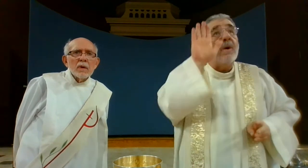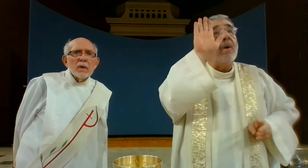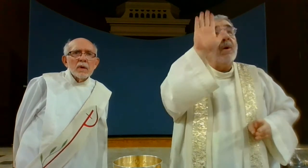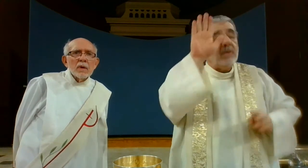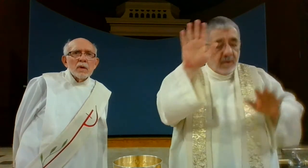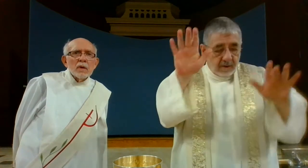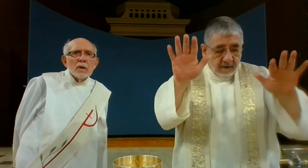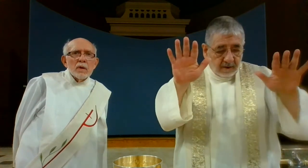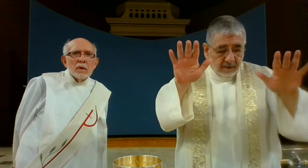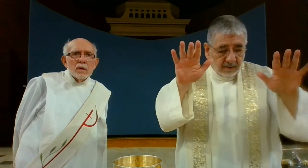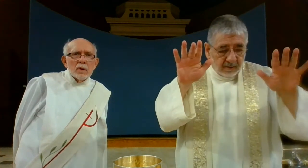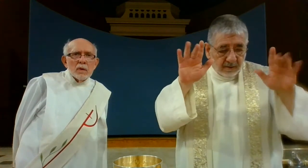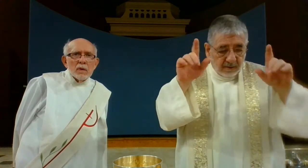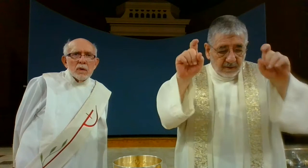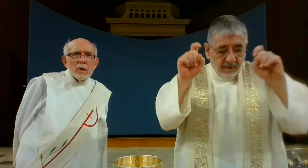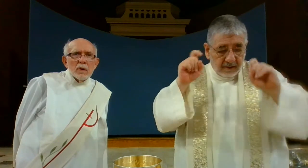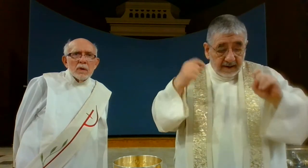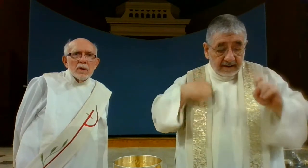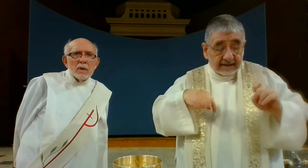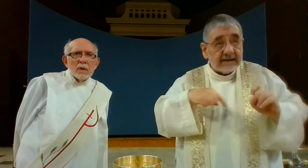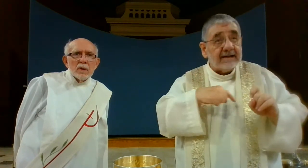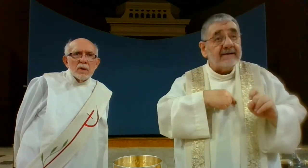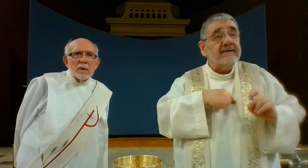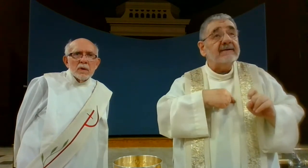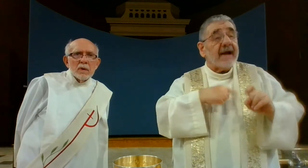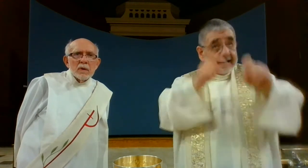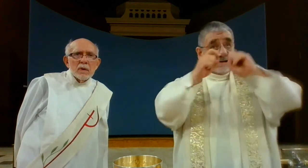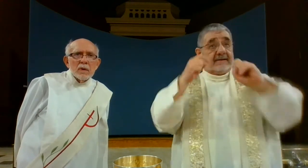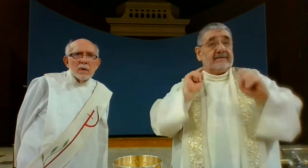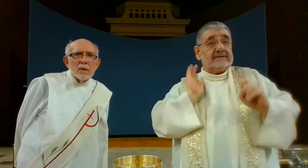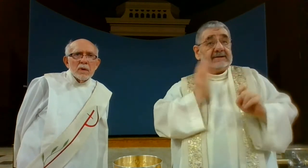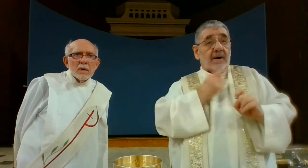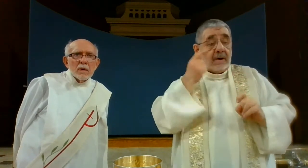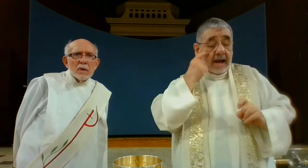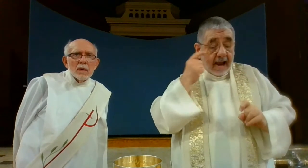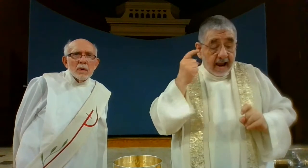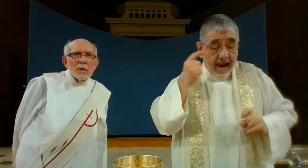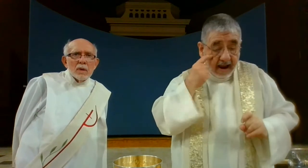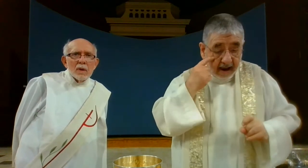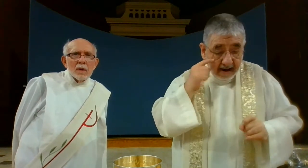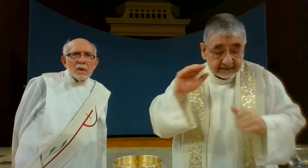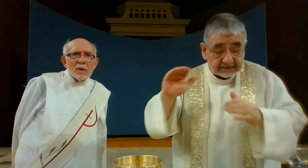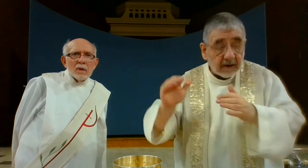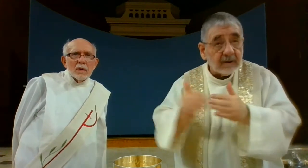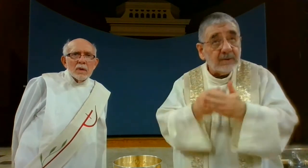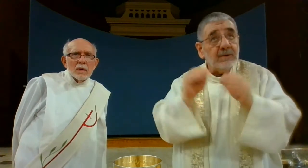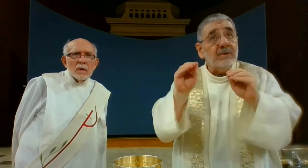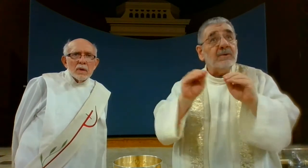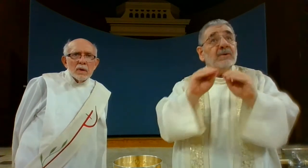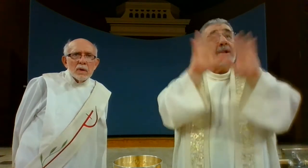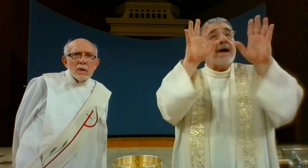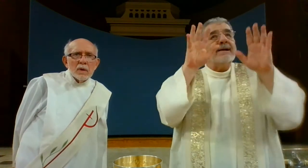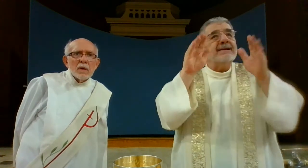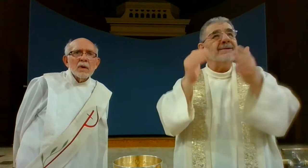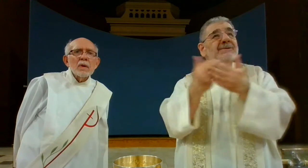a new light of your glory has shone upon the eyes of our making,